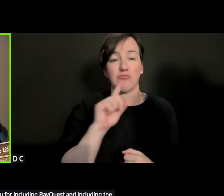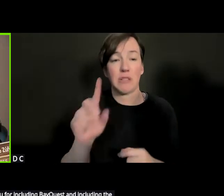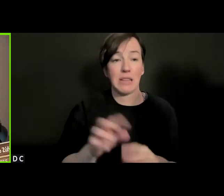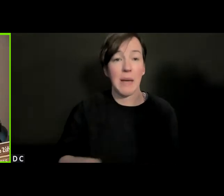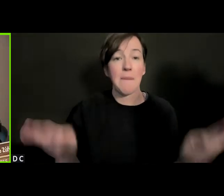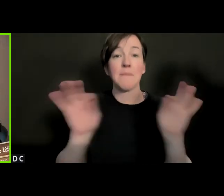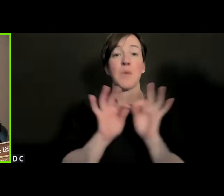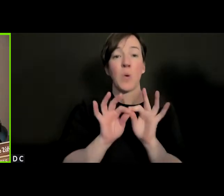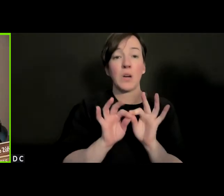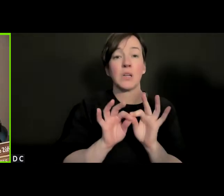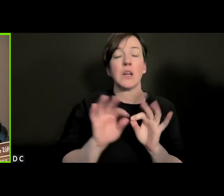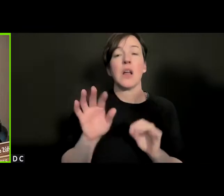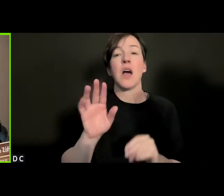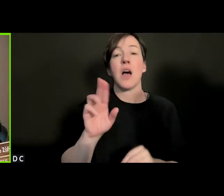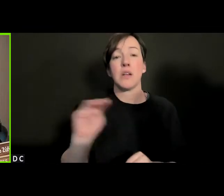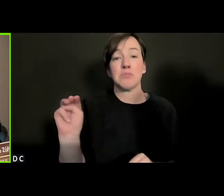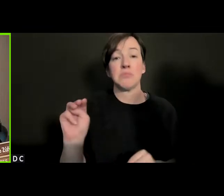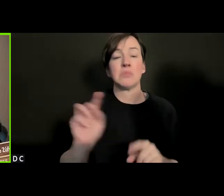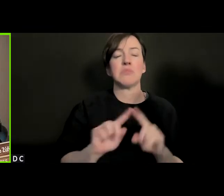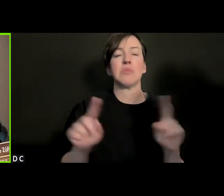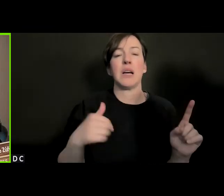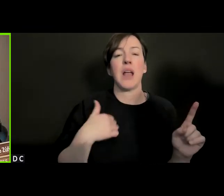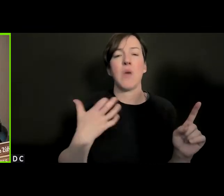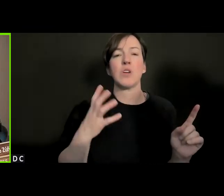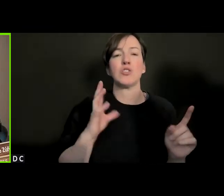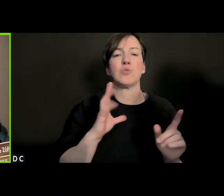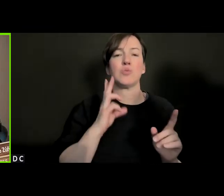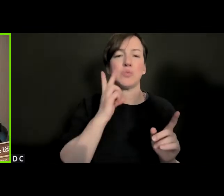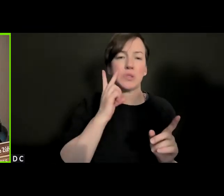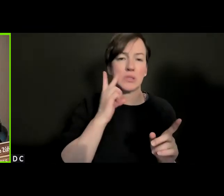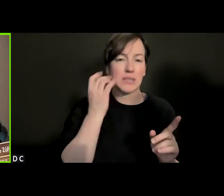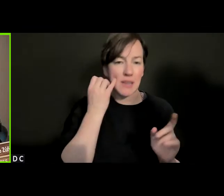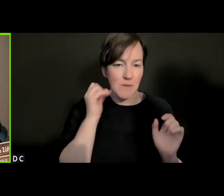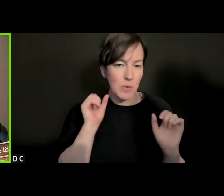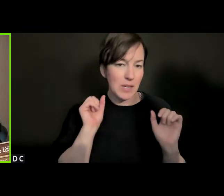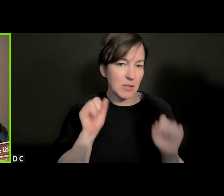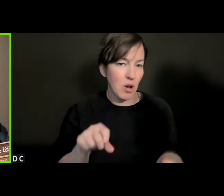important. However, I wanted to see if maybe we could,